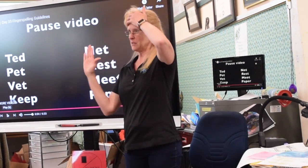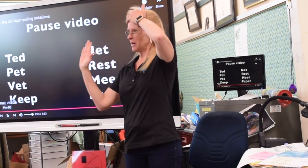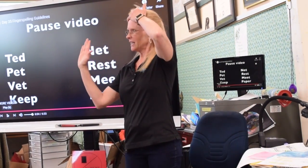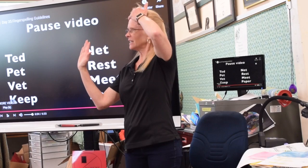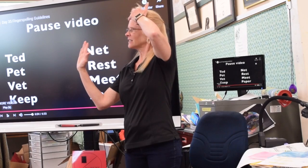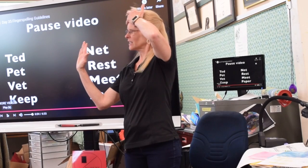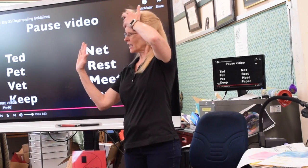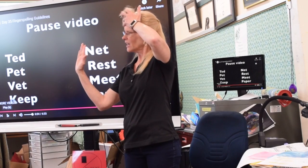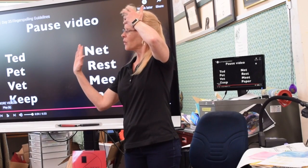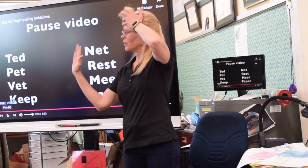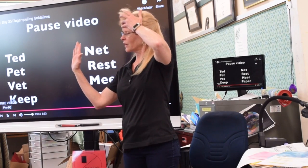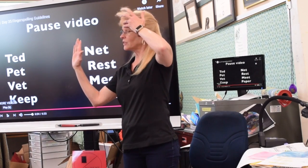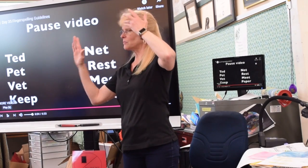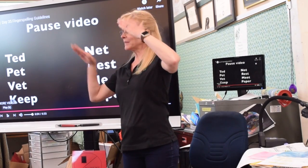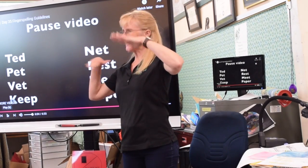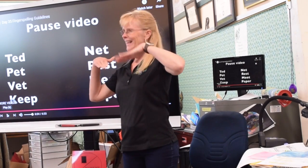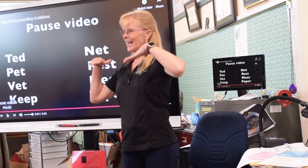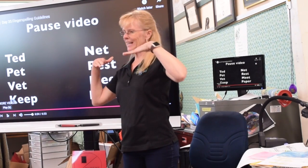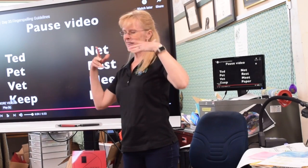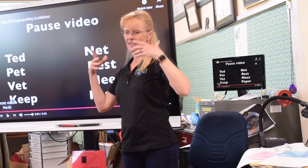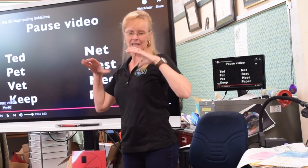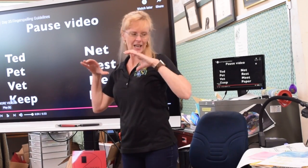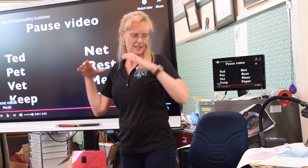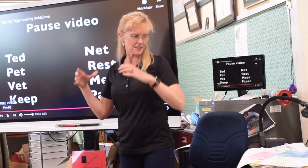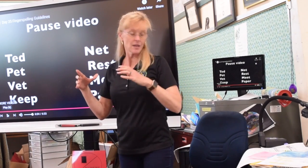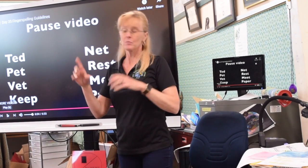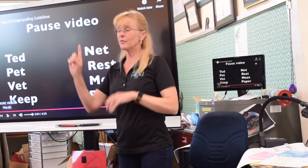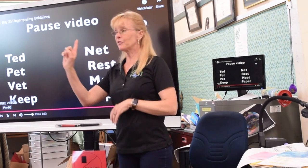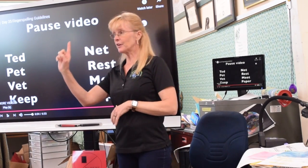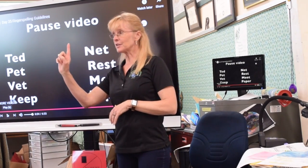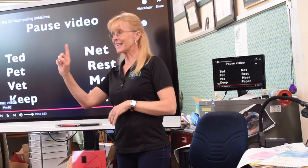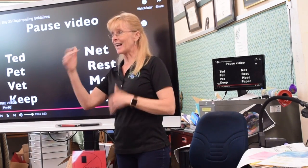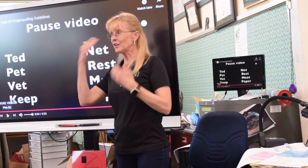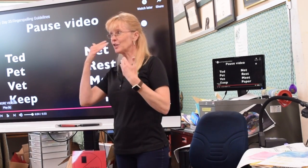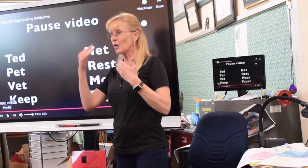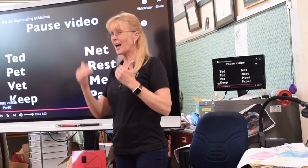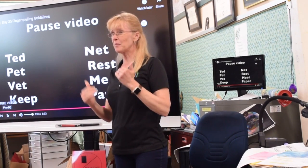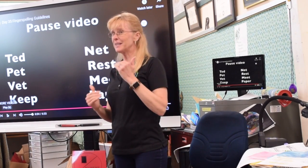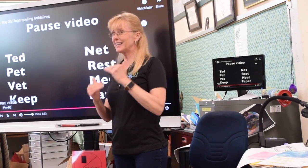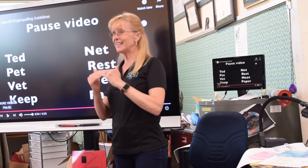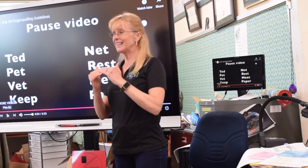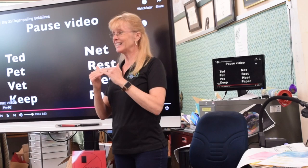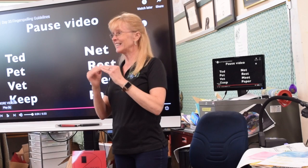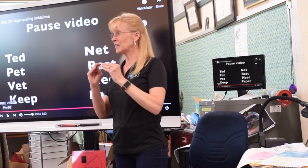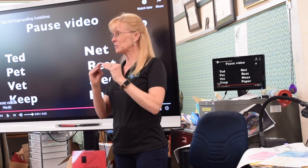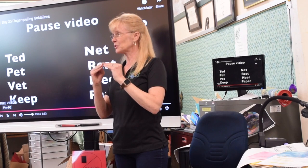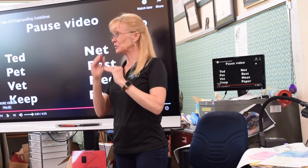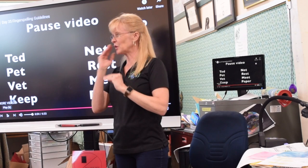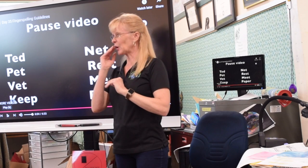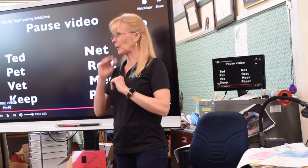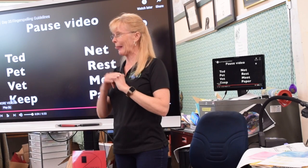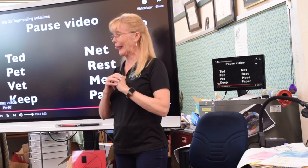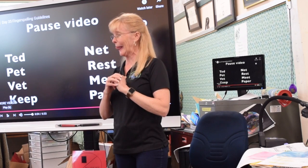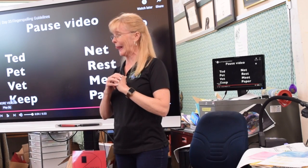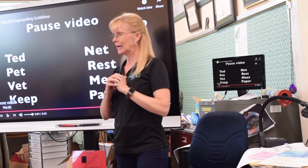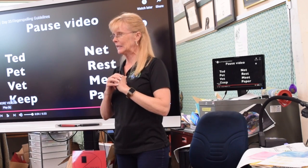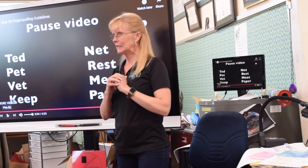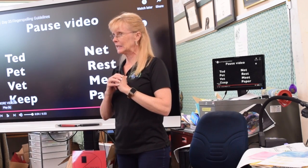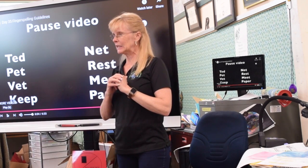Anybody? Okay, we're going to play that in the class. But first, I don't know how many numbers you know.